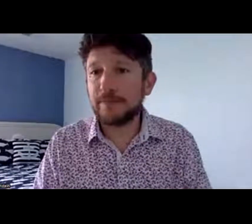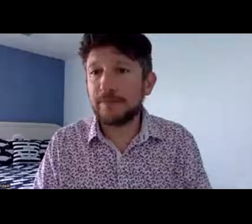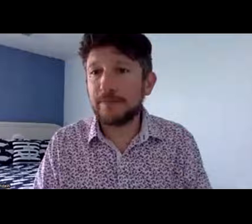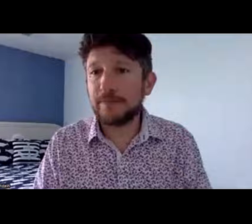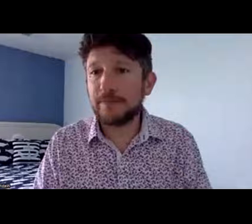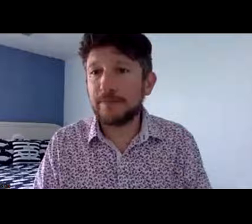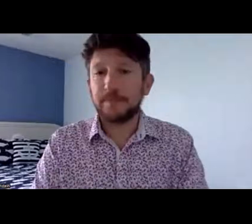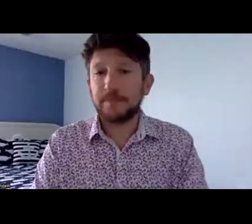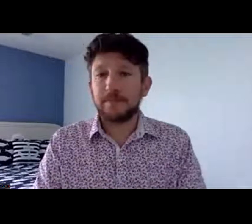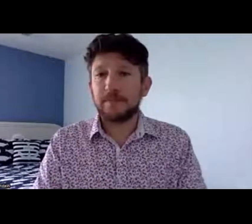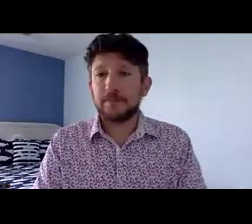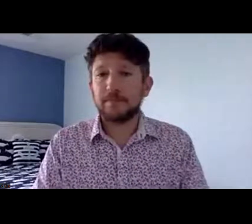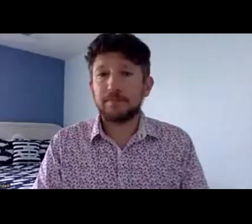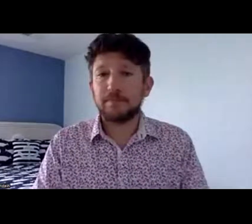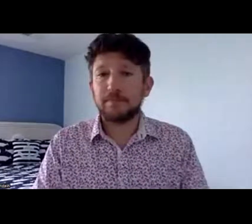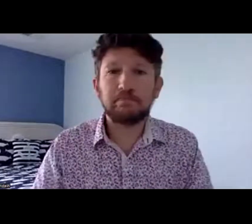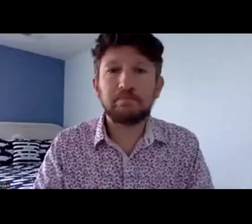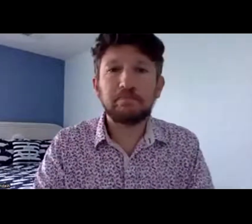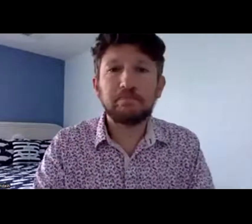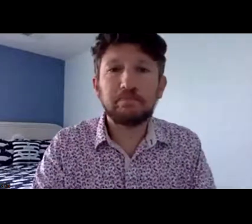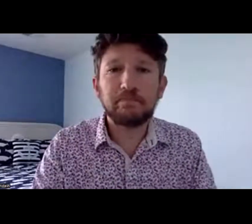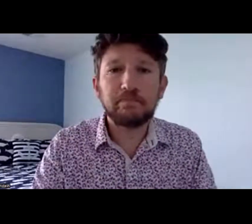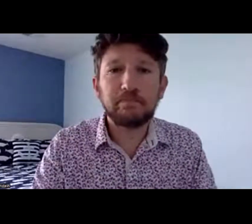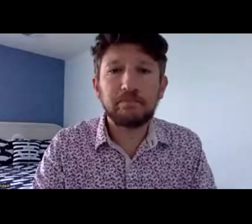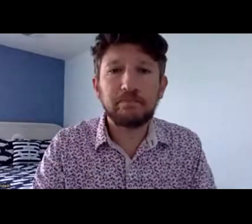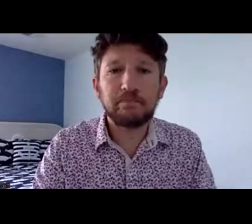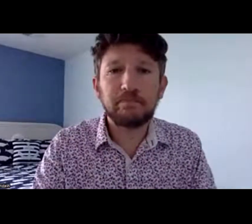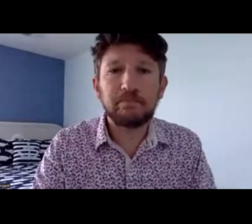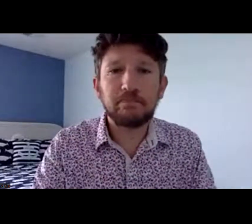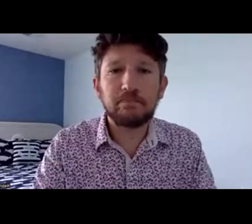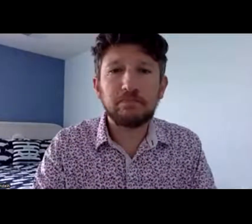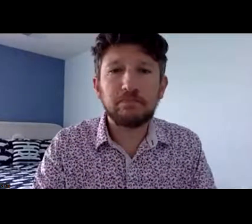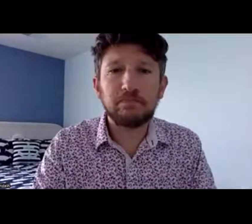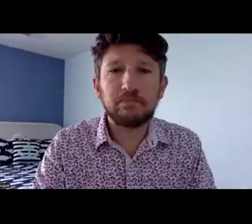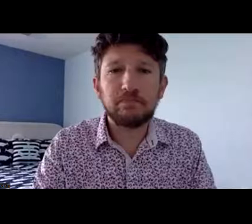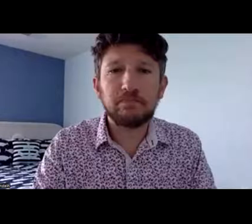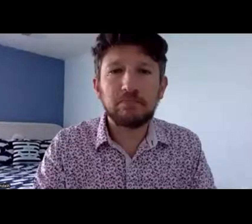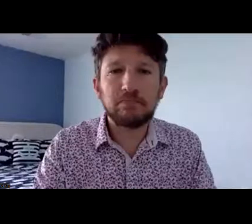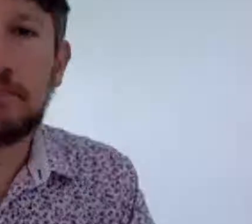field in a consultative capacity is also beneficial.